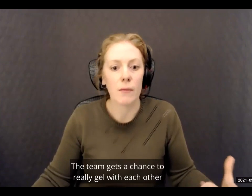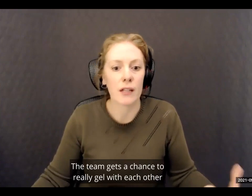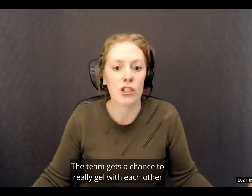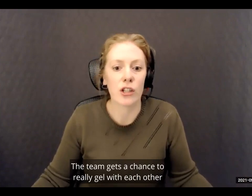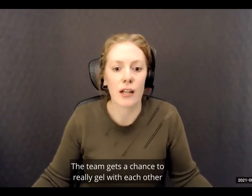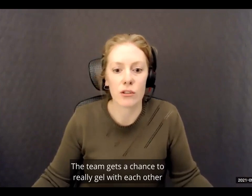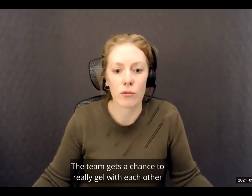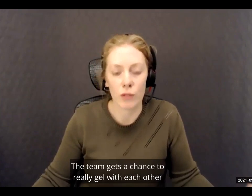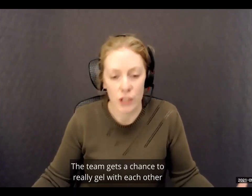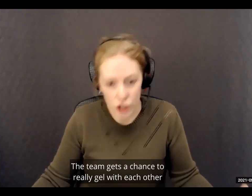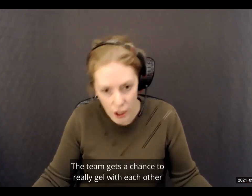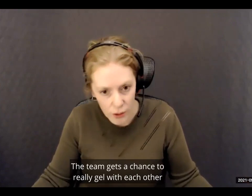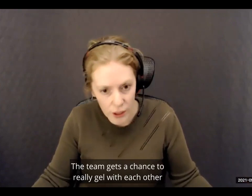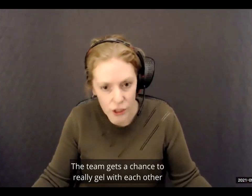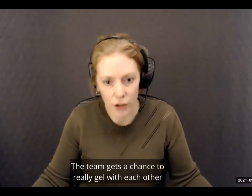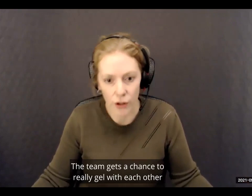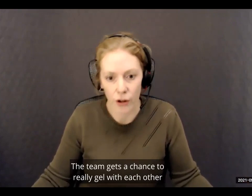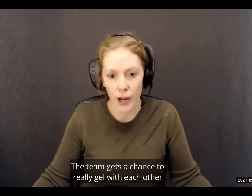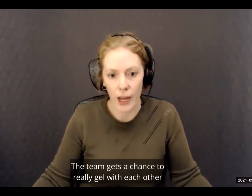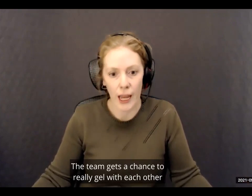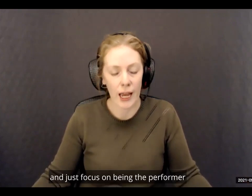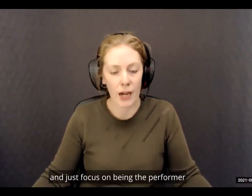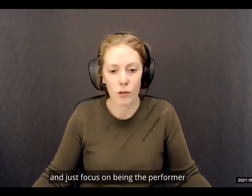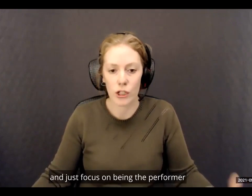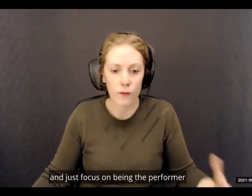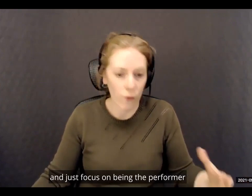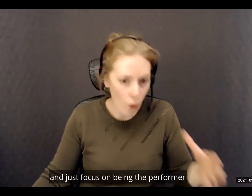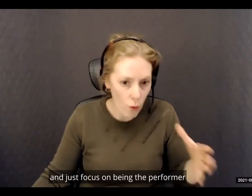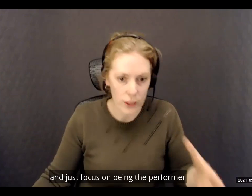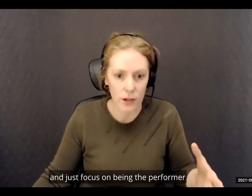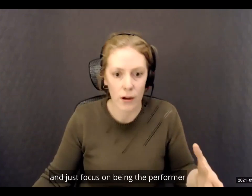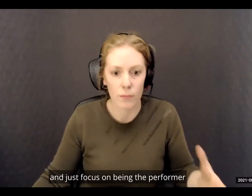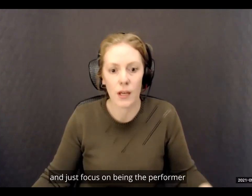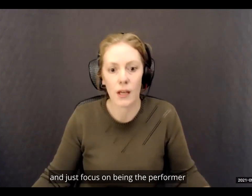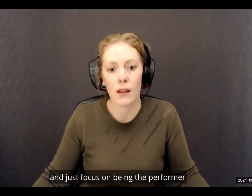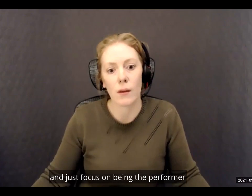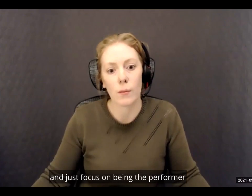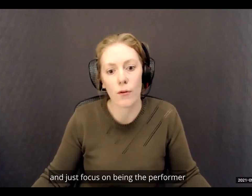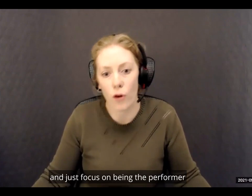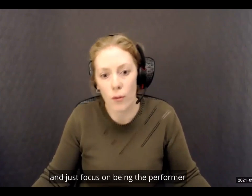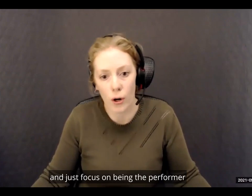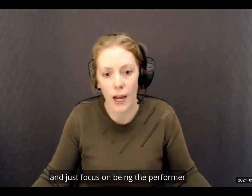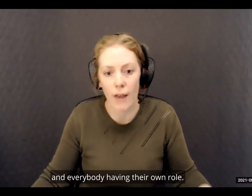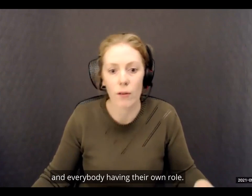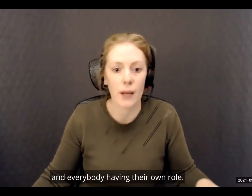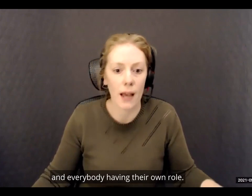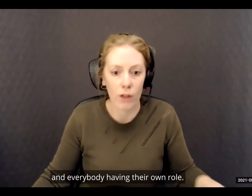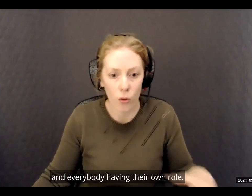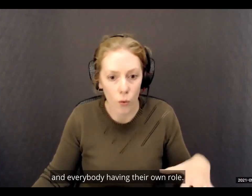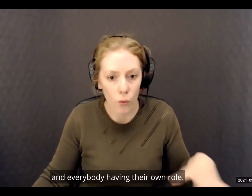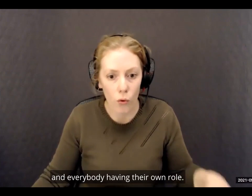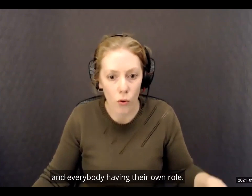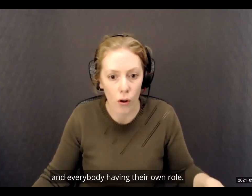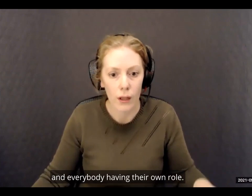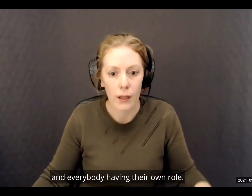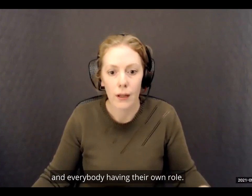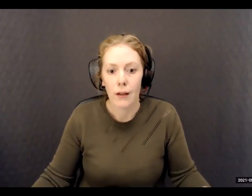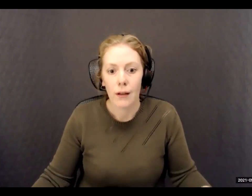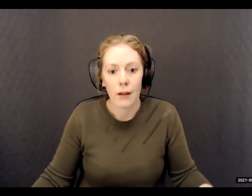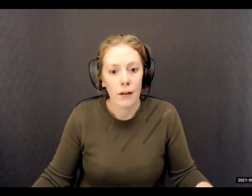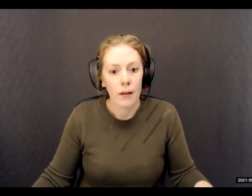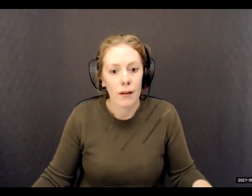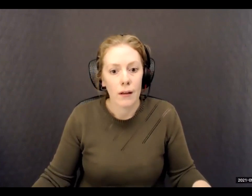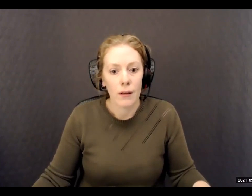The team gets a chance to really gel with each other and just focus on being the performer and everybody having their own role.